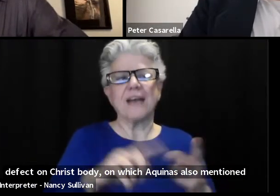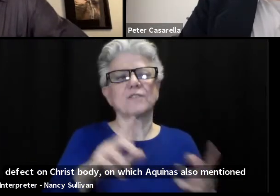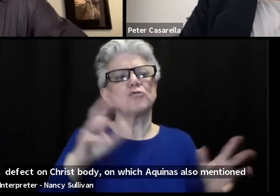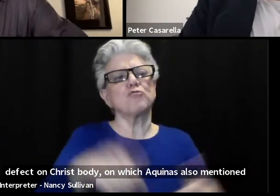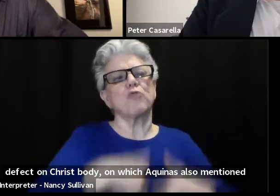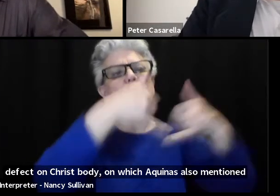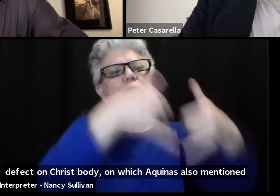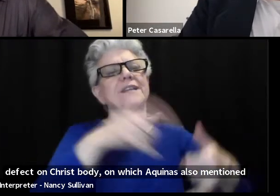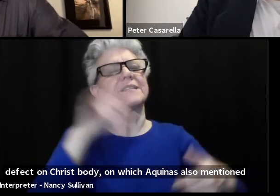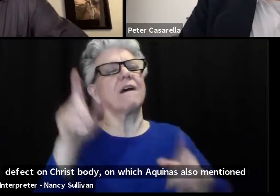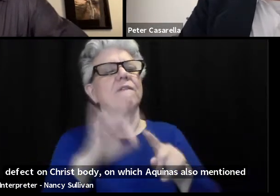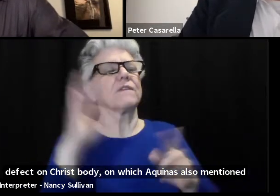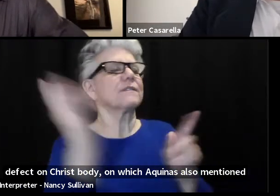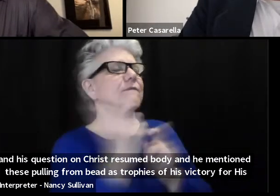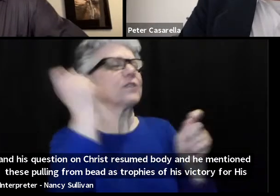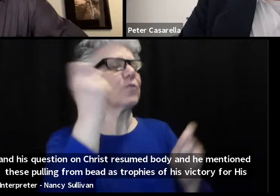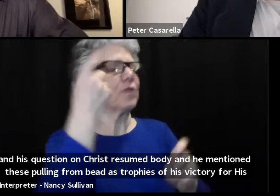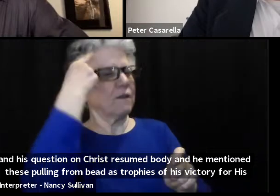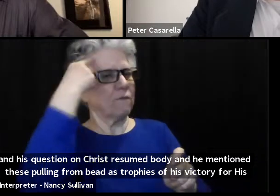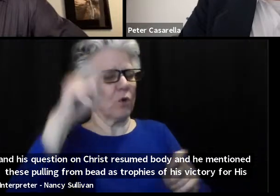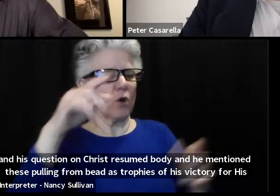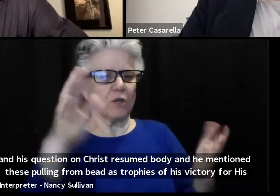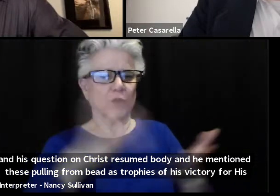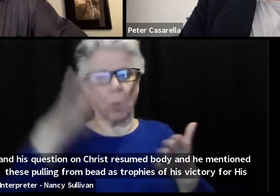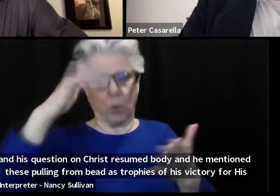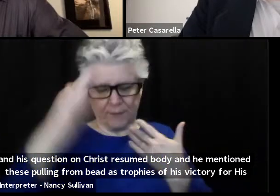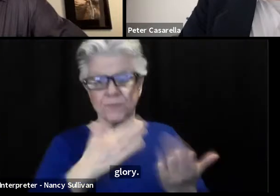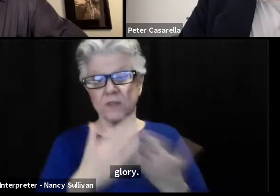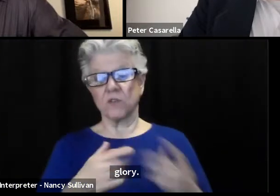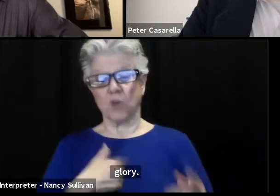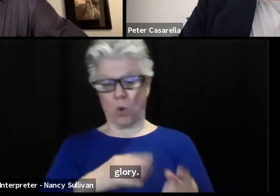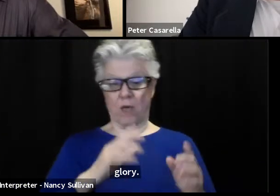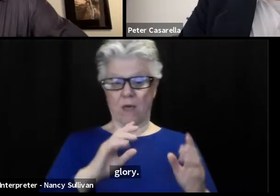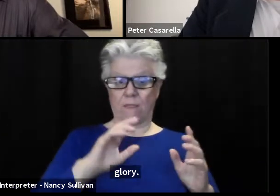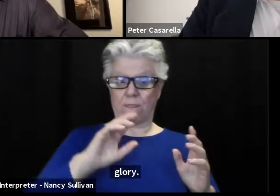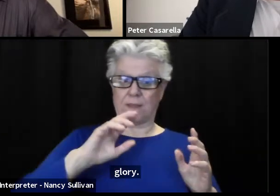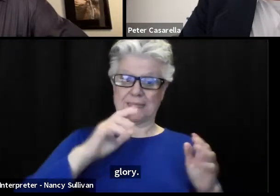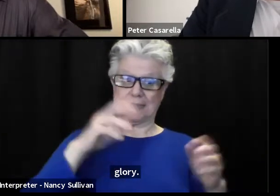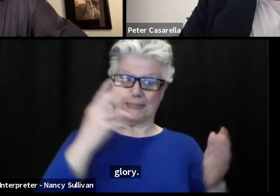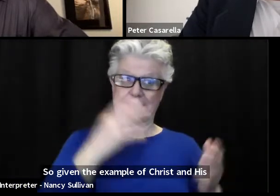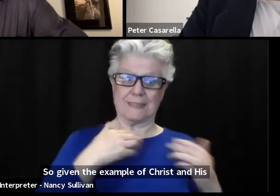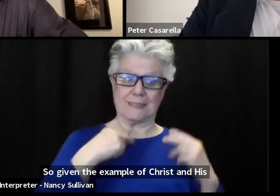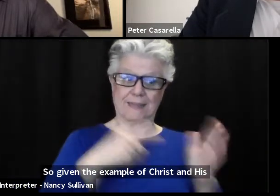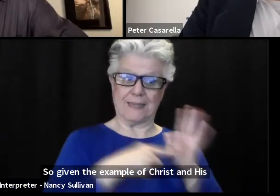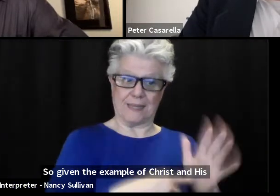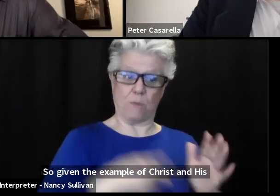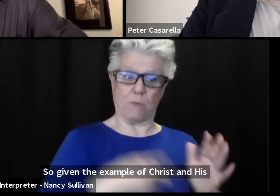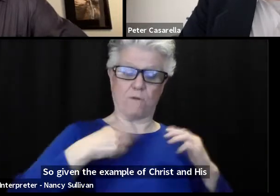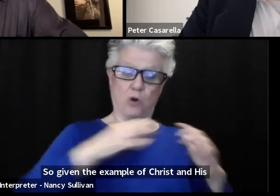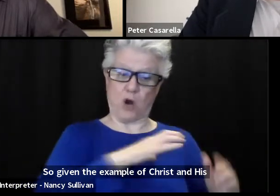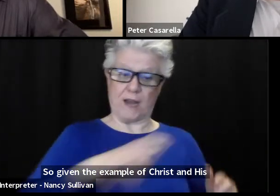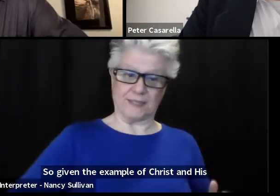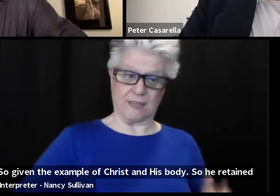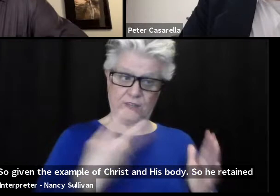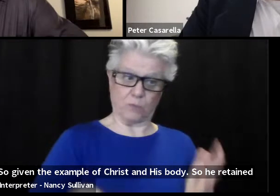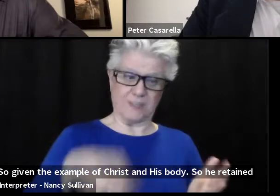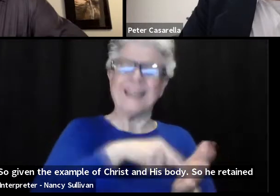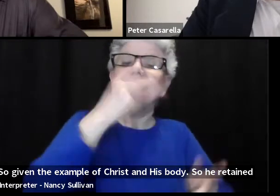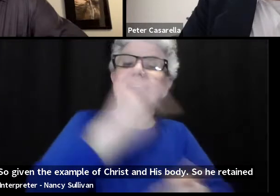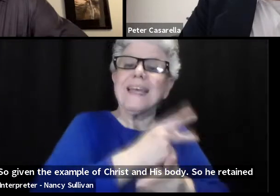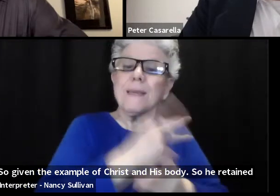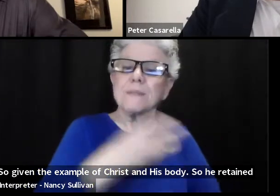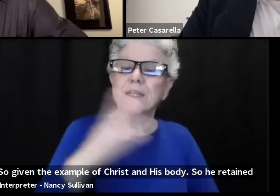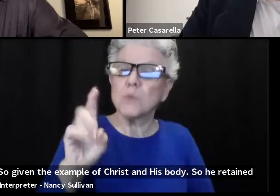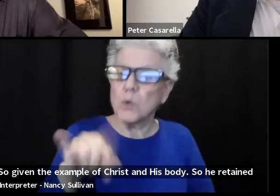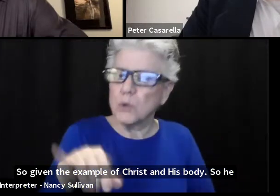his glory. So given the example of Christ and his risen body, so he retains his wounds, although we don't think of them as